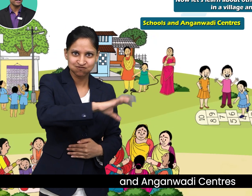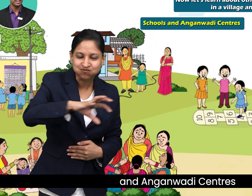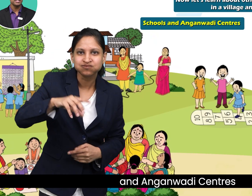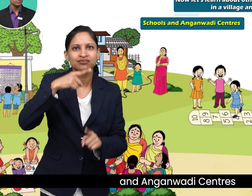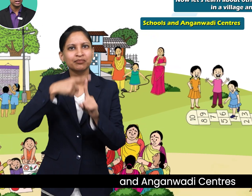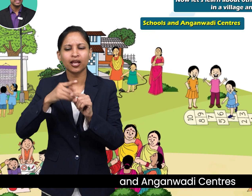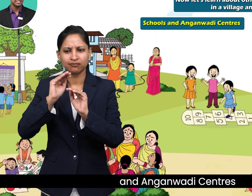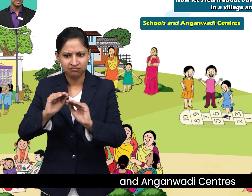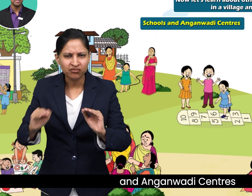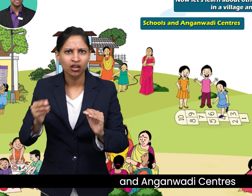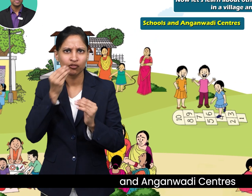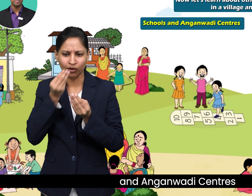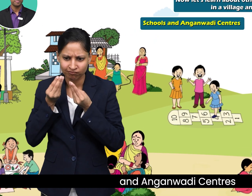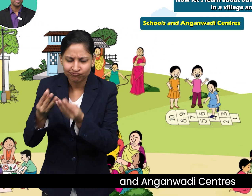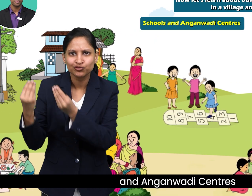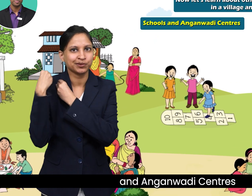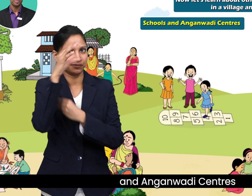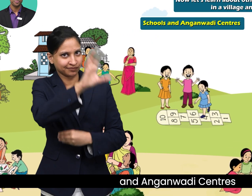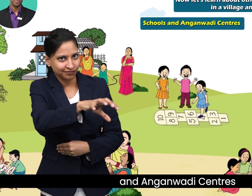Schools and Anganwadi centers.